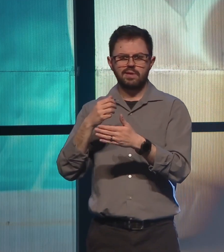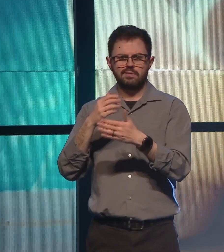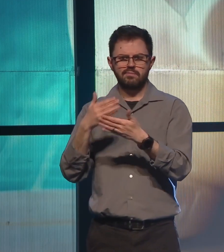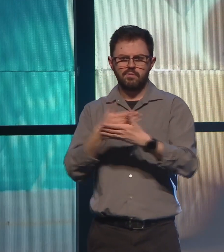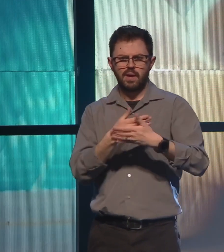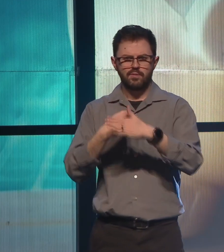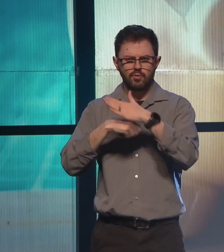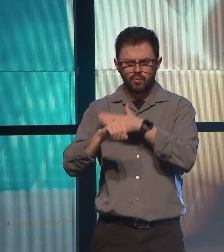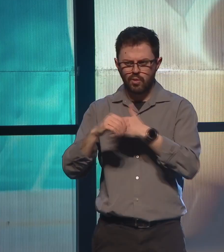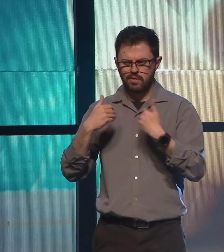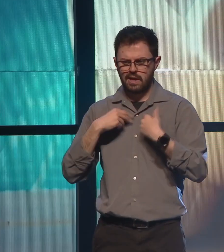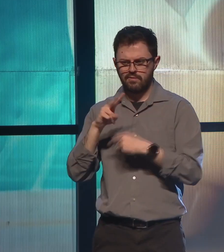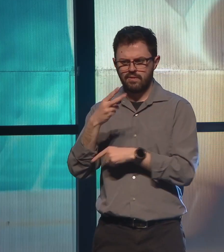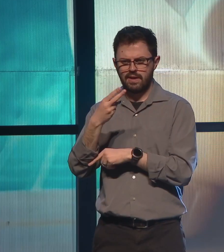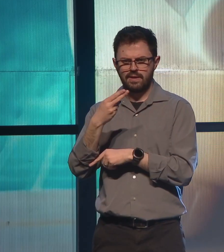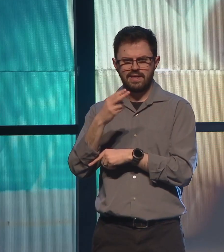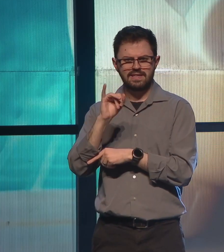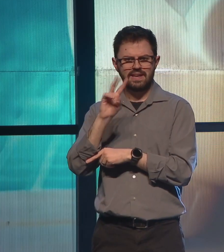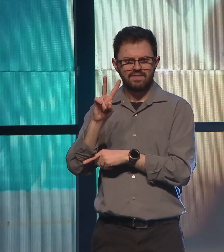HIV.